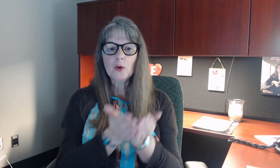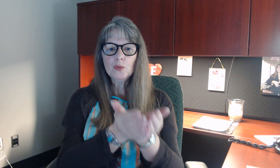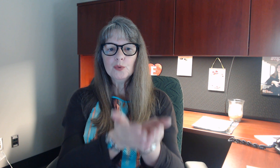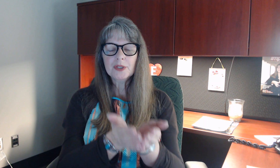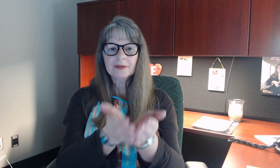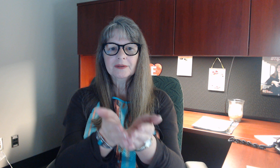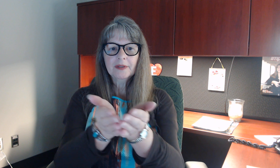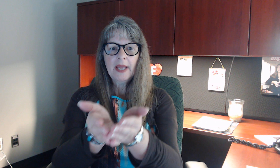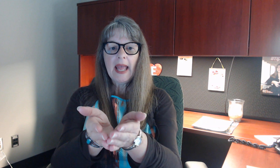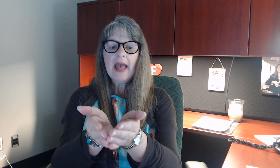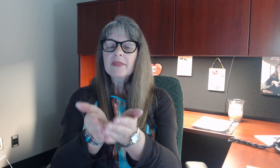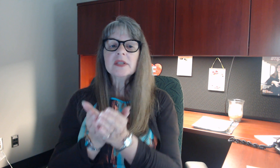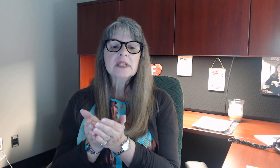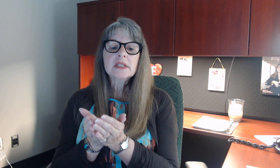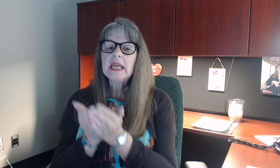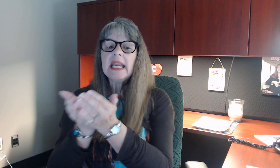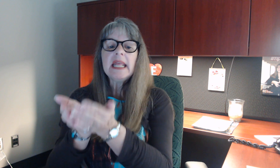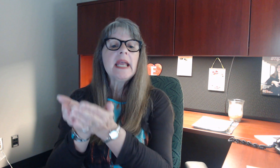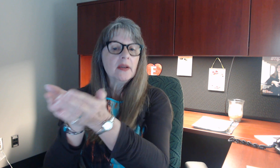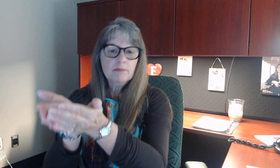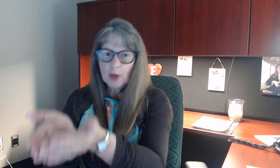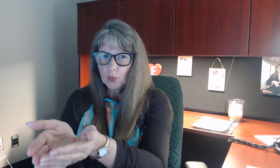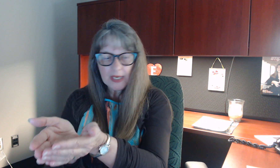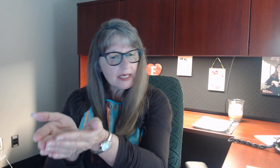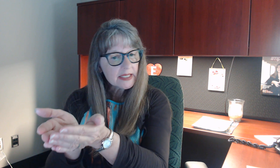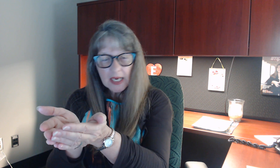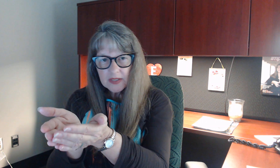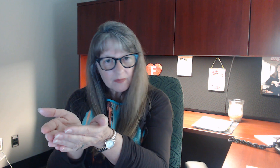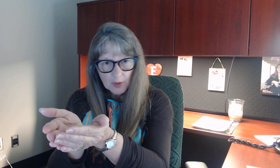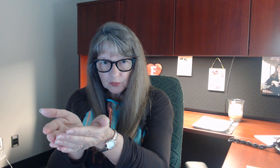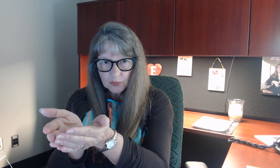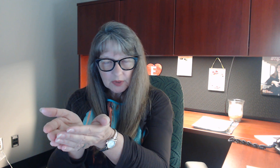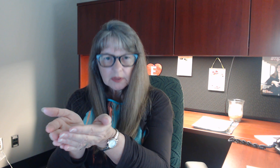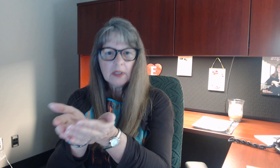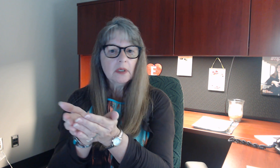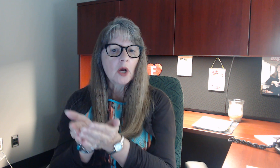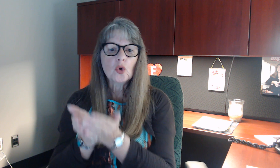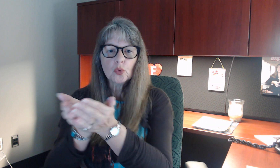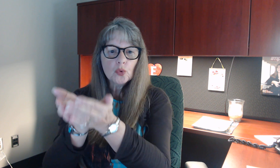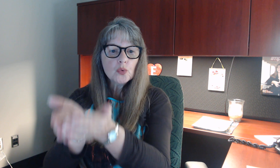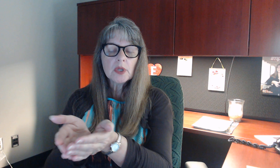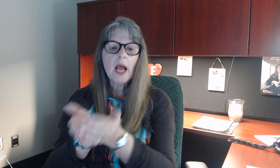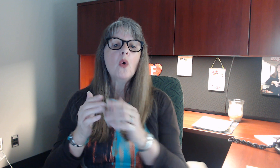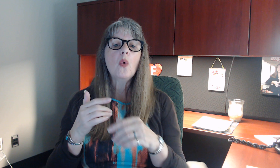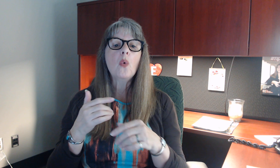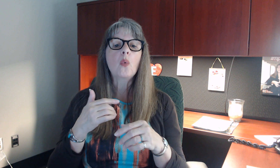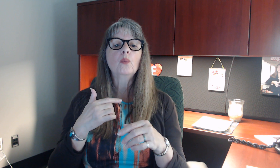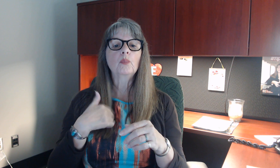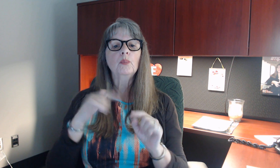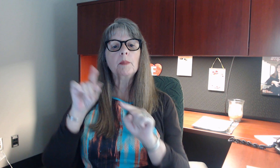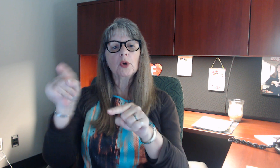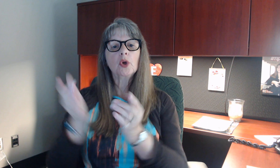Boat. And this is any kind of boat, any size of boat. A cruise. Oh, I'm going to go on